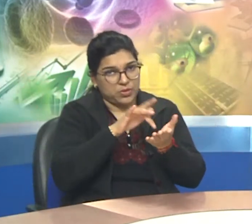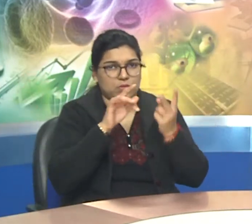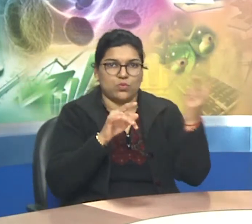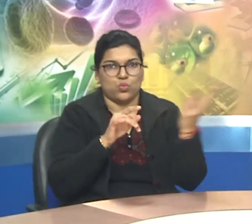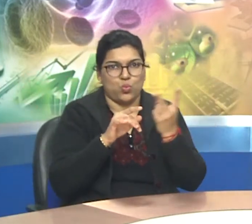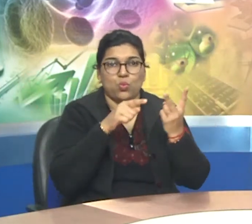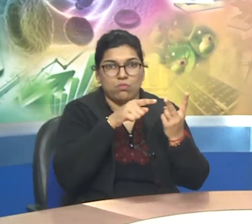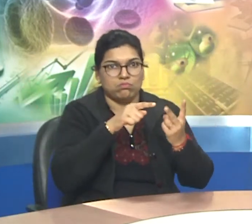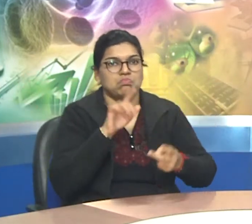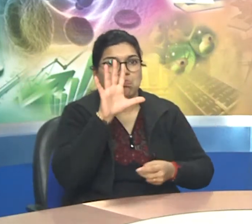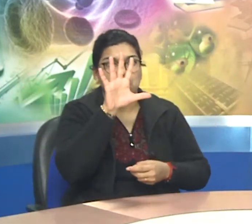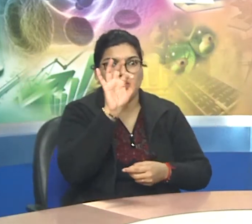while